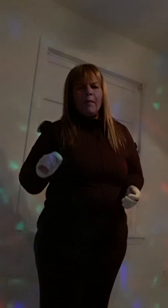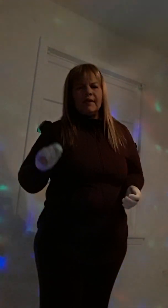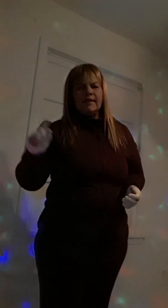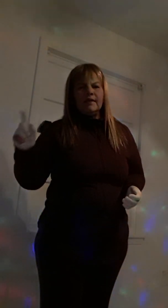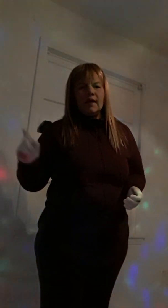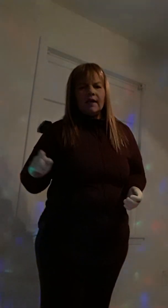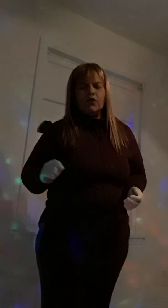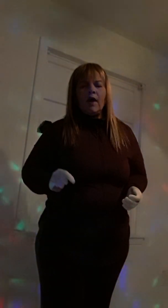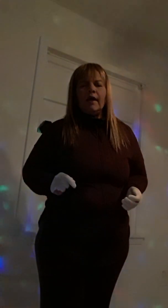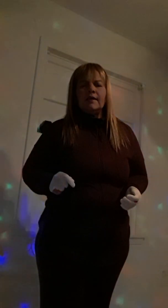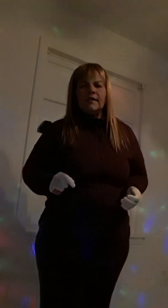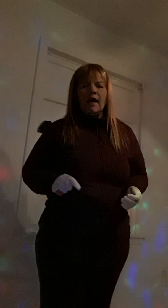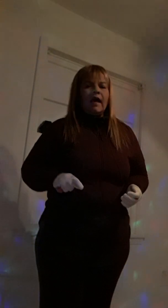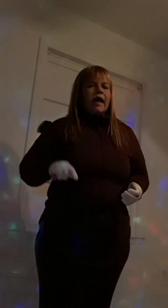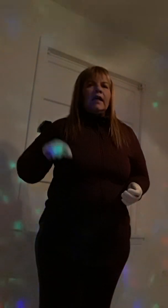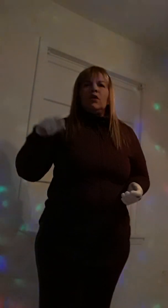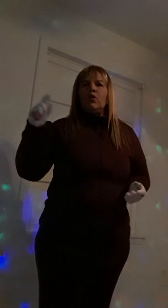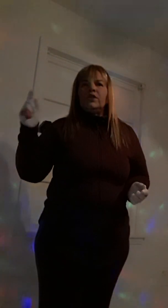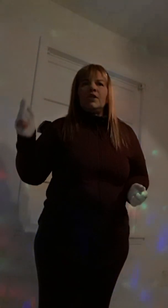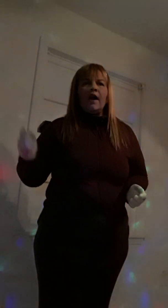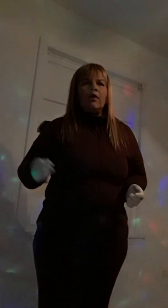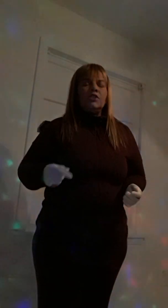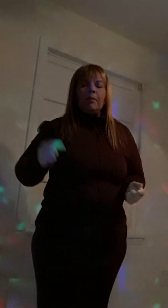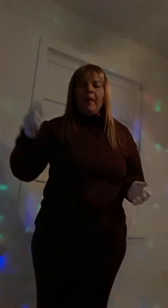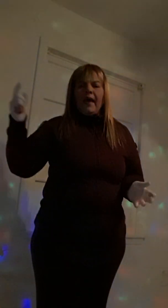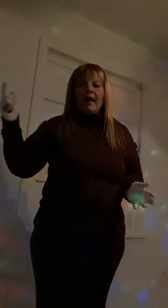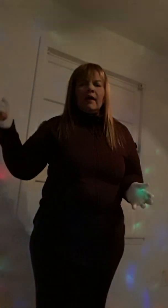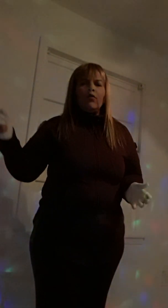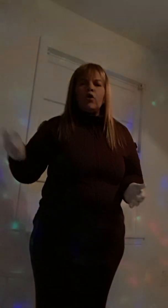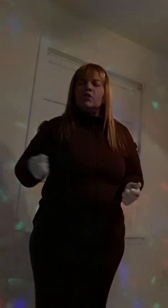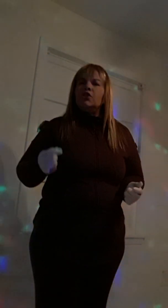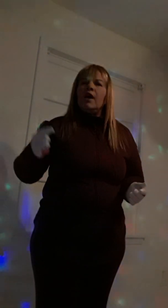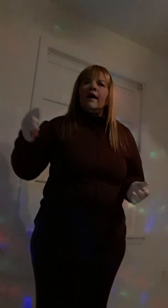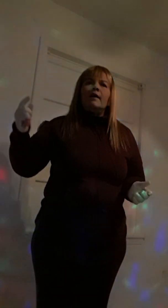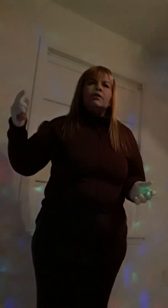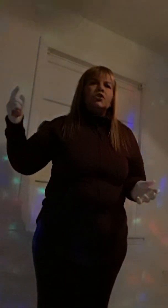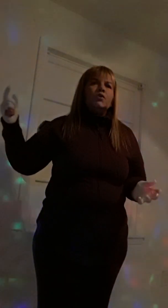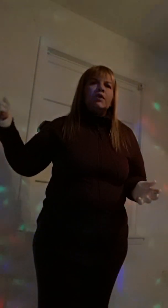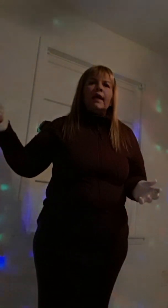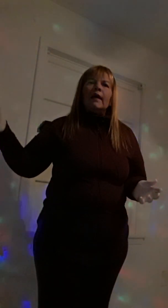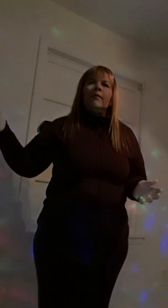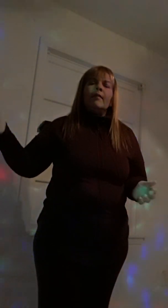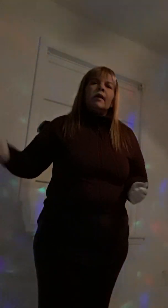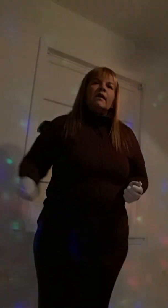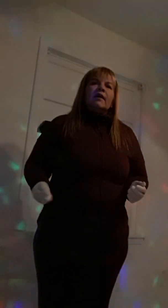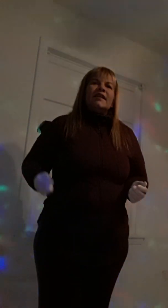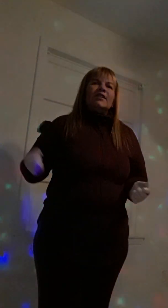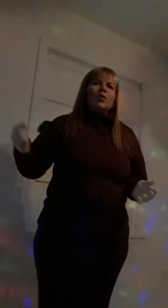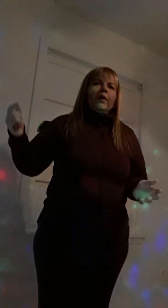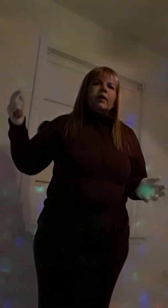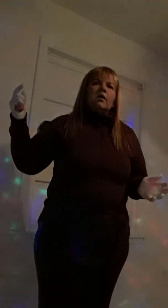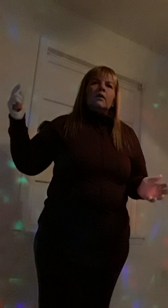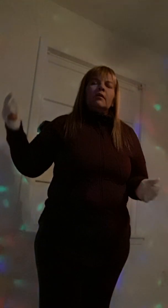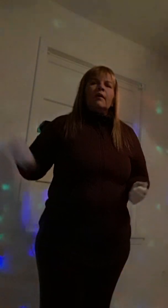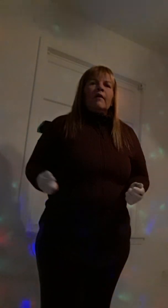llamadas internacionales, and it reach out Japan, Russia, Jerusalem, Israel,